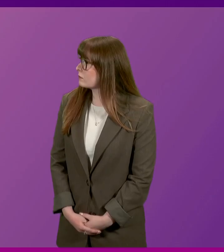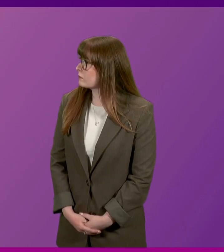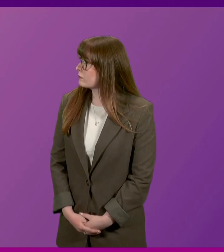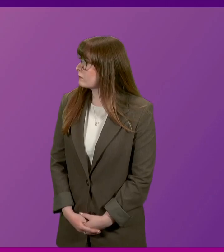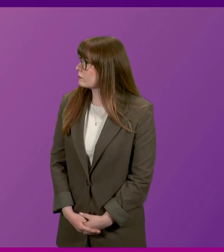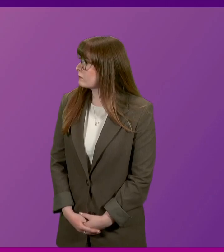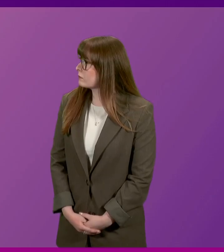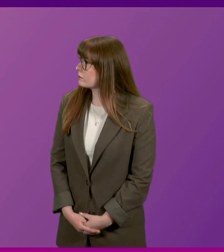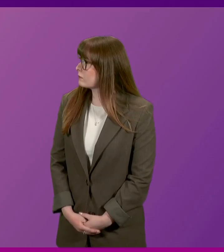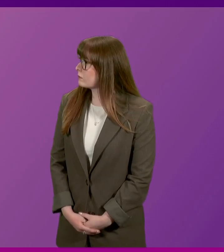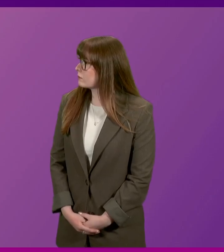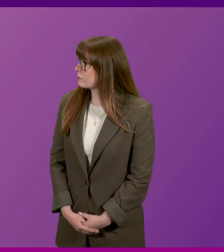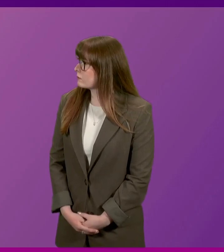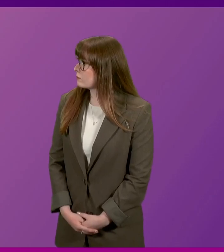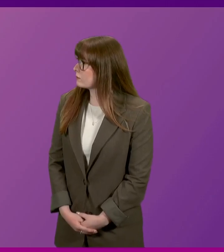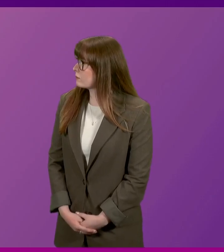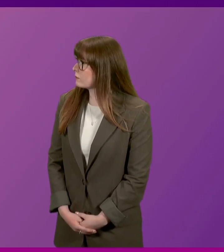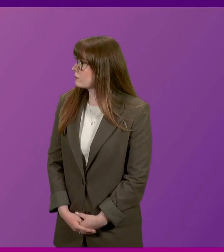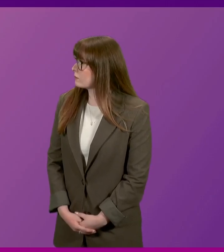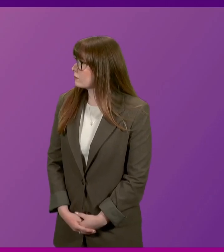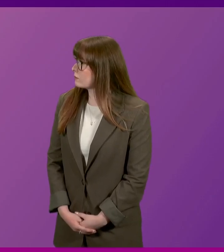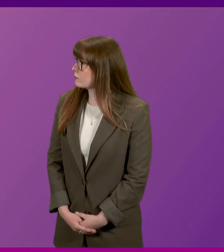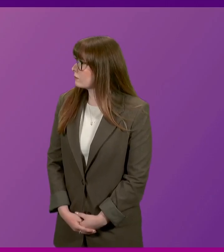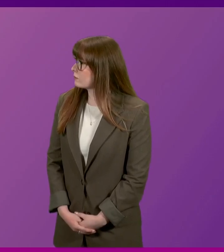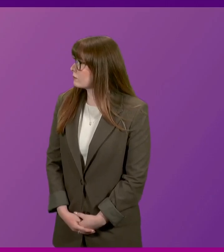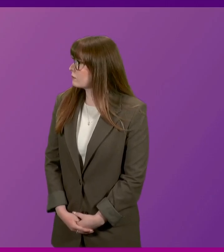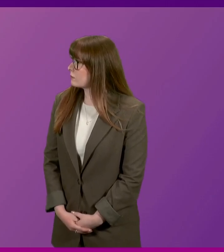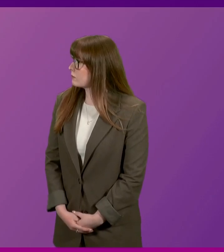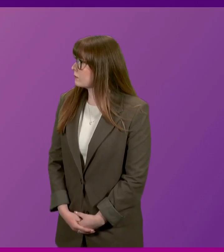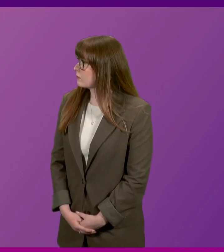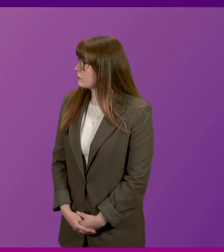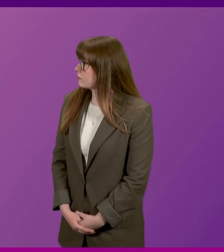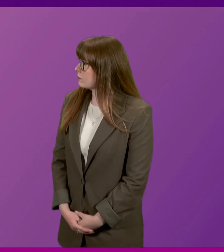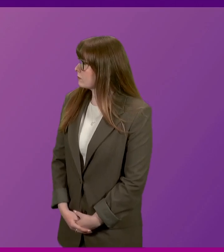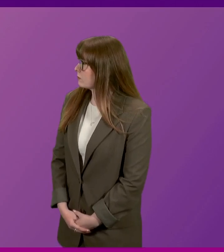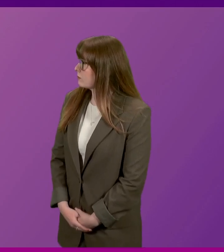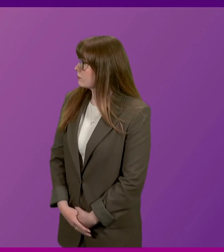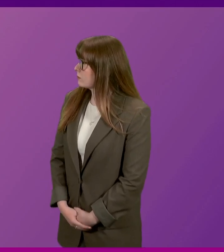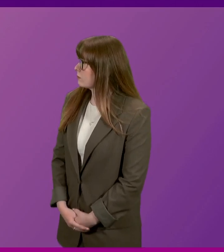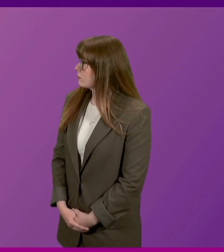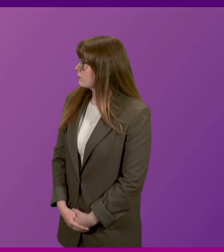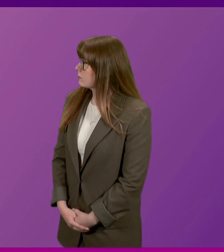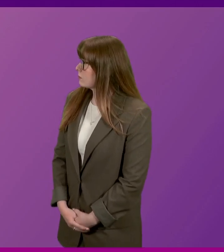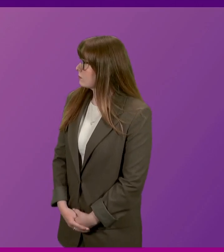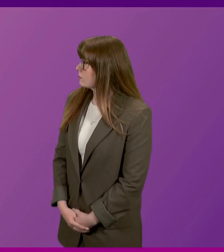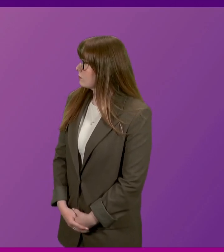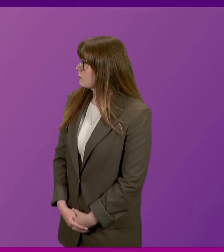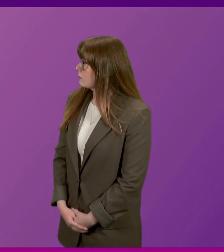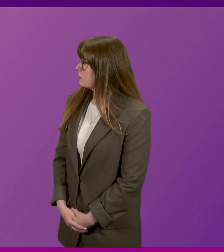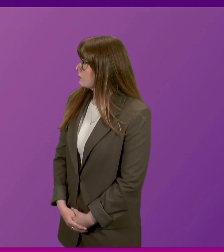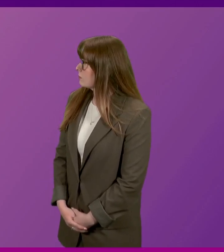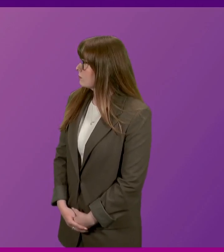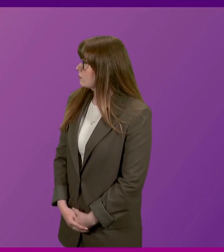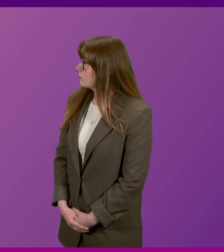generations from language deprivation point of view, because I'm from a hearing family. My family doesn't sign. So it's